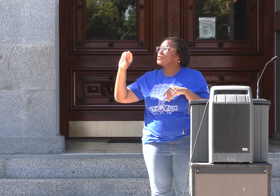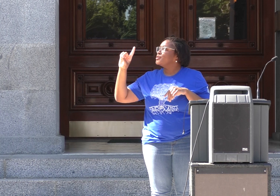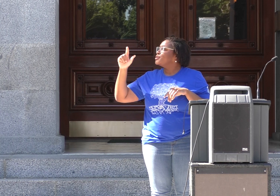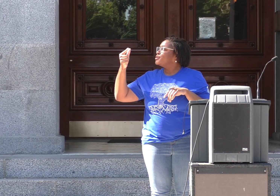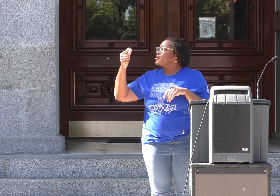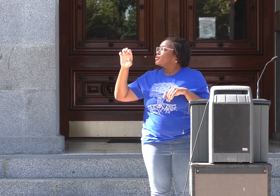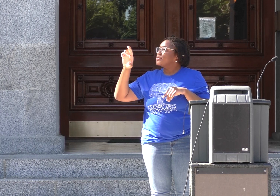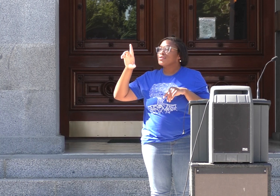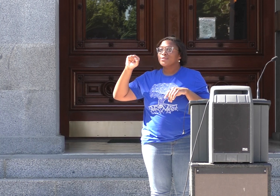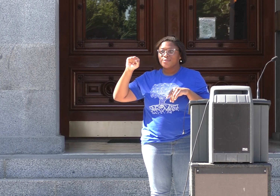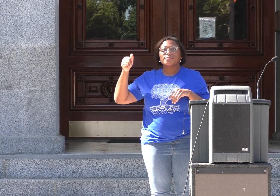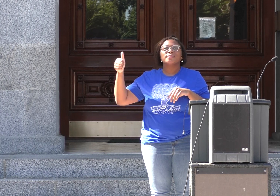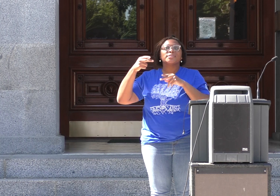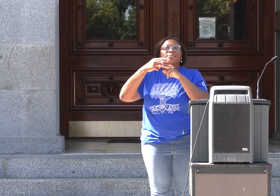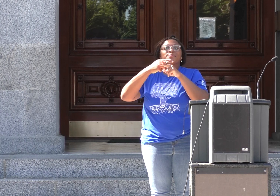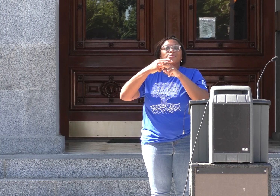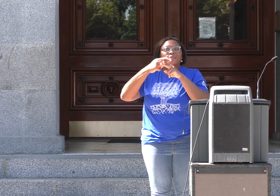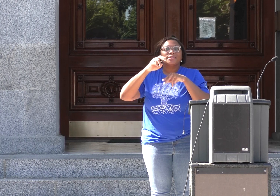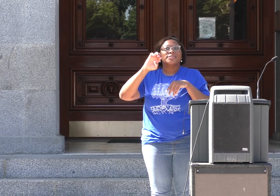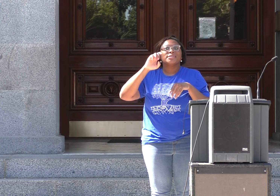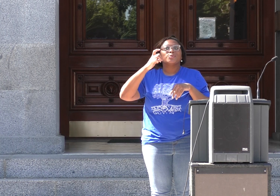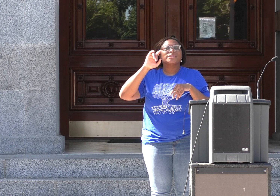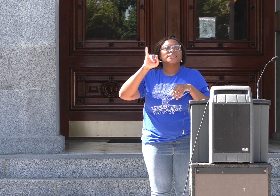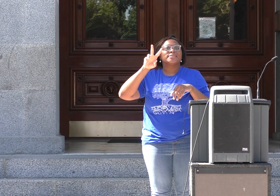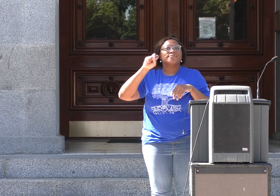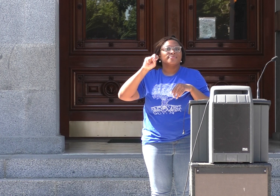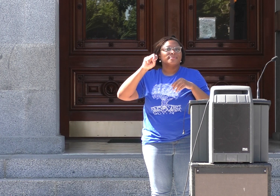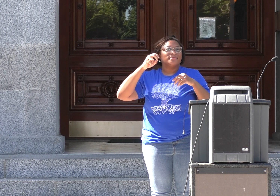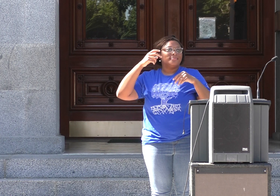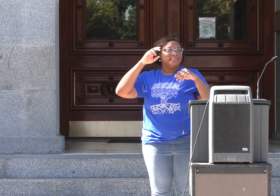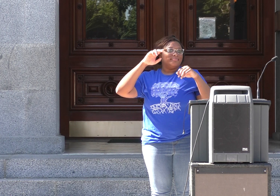we will hear from the World Federation for the Deaf, interim director